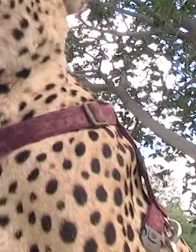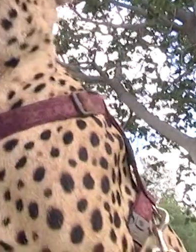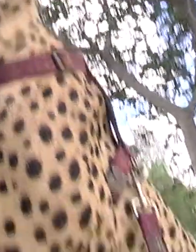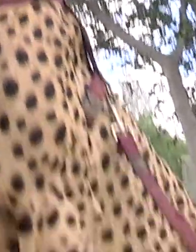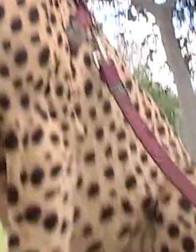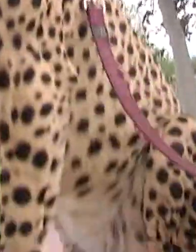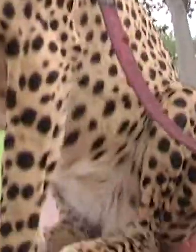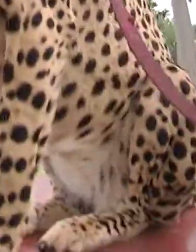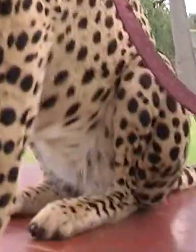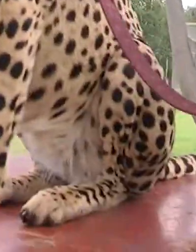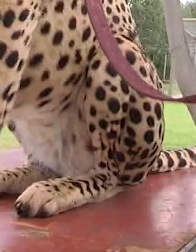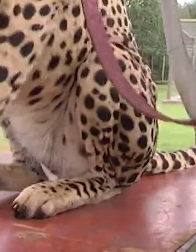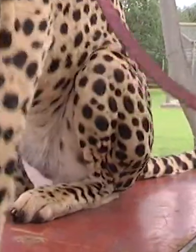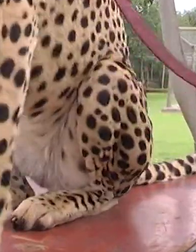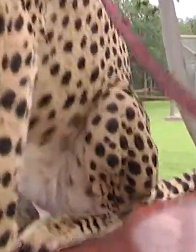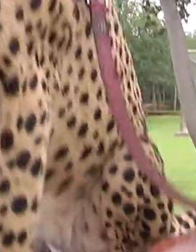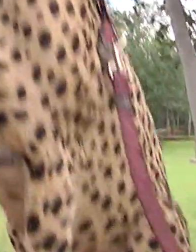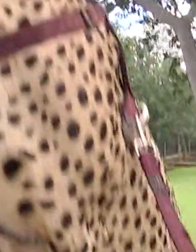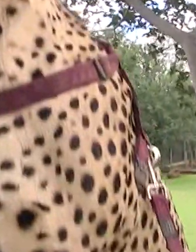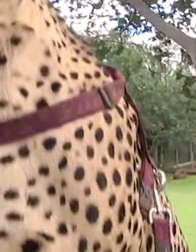why you see, if people want to scratch